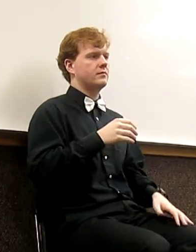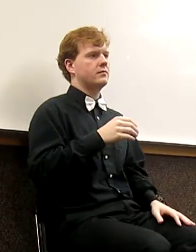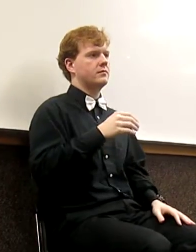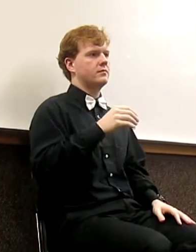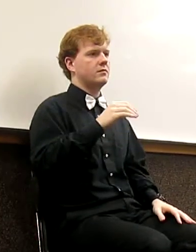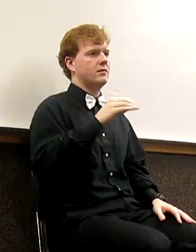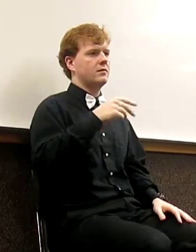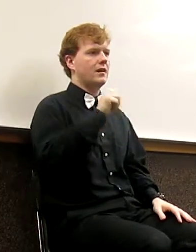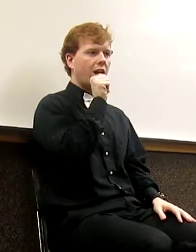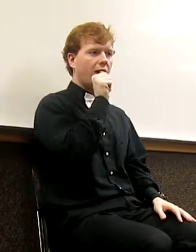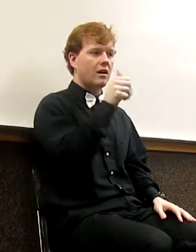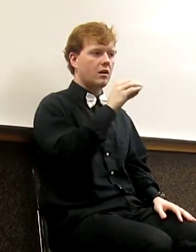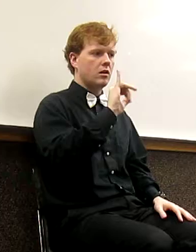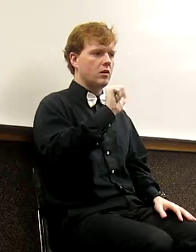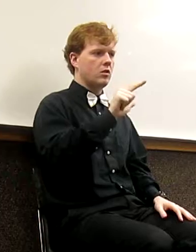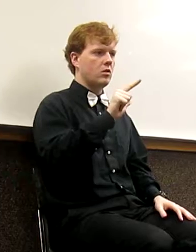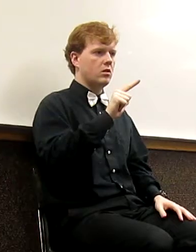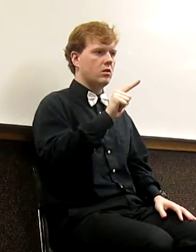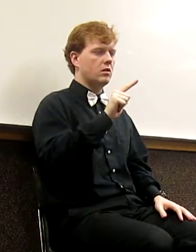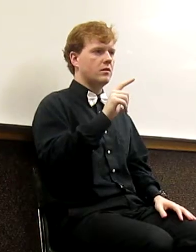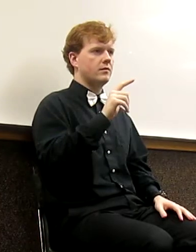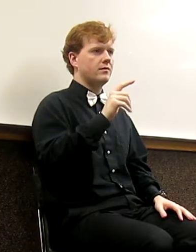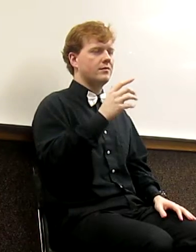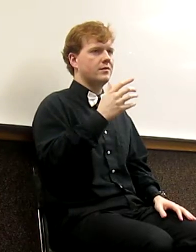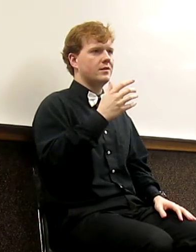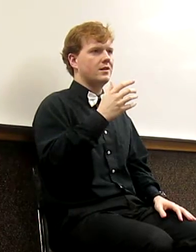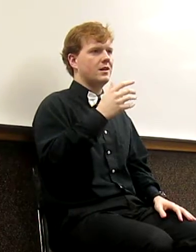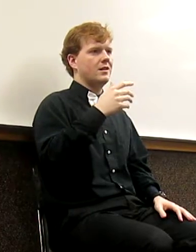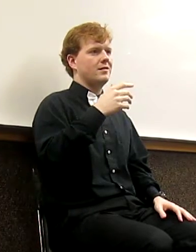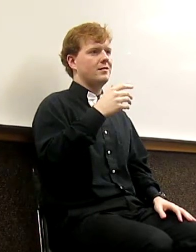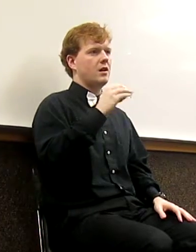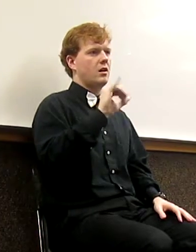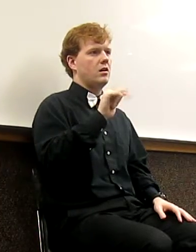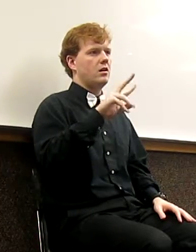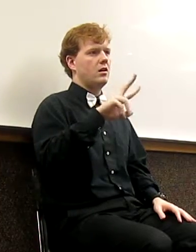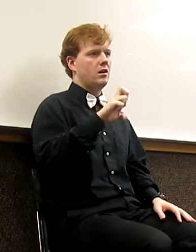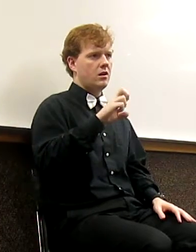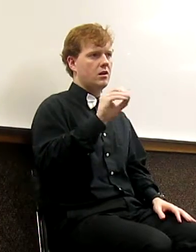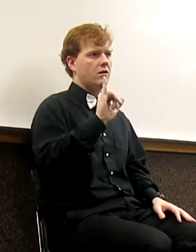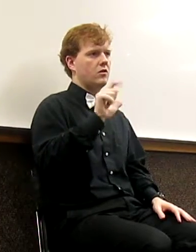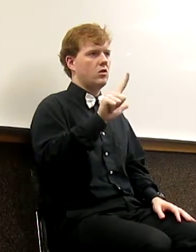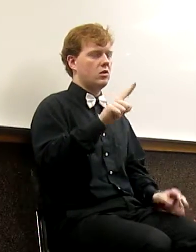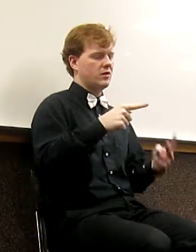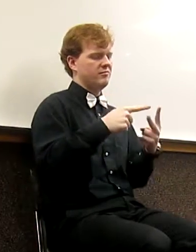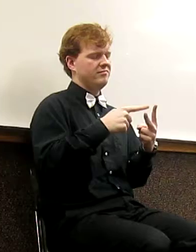oil. Peanut oil, coconut oil. Coconut's a seed. I believe that's unsaturated fat though.